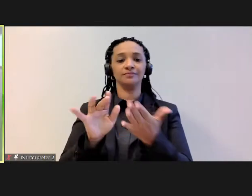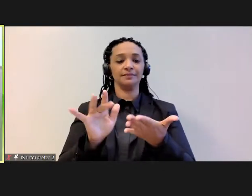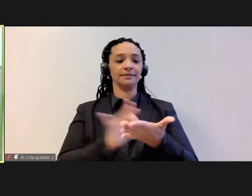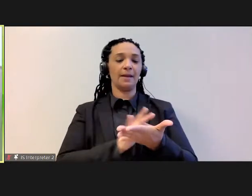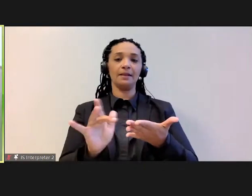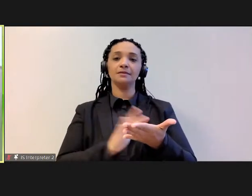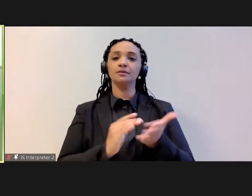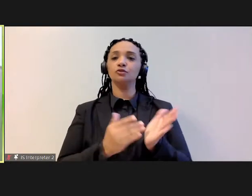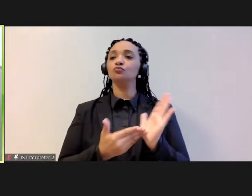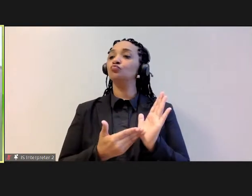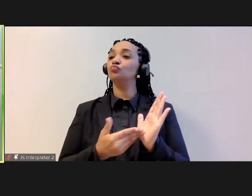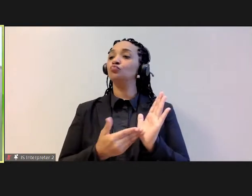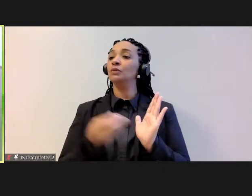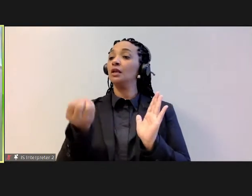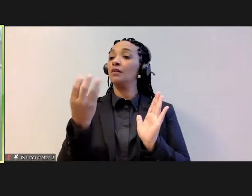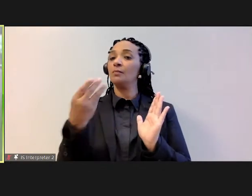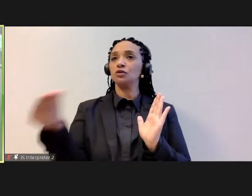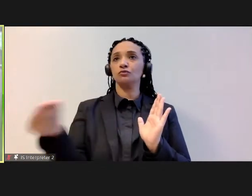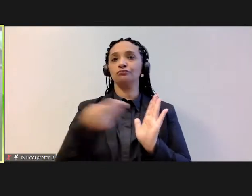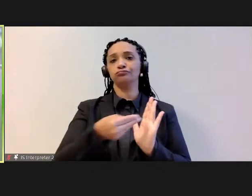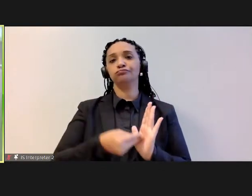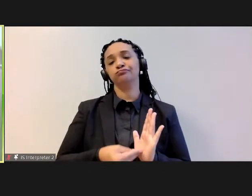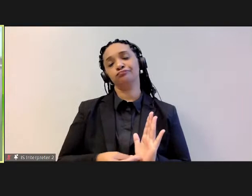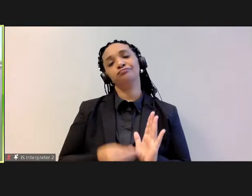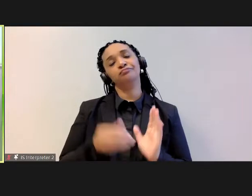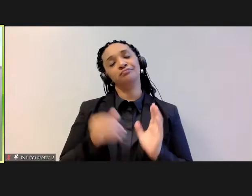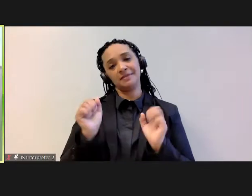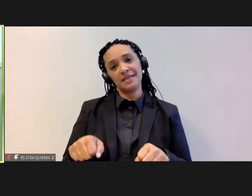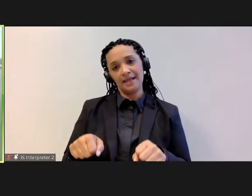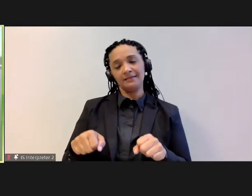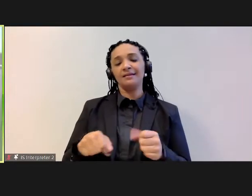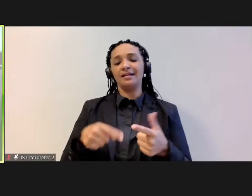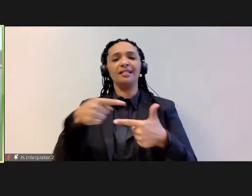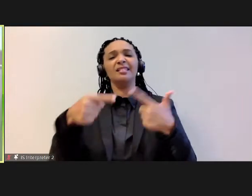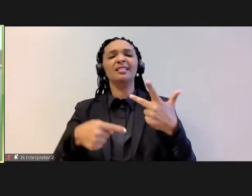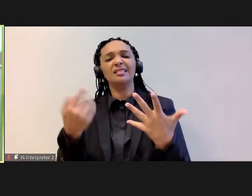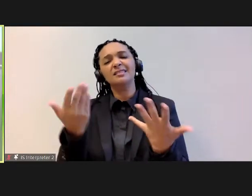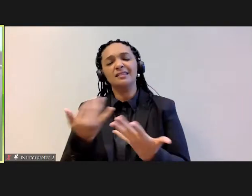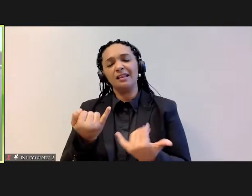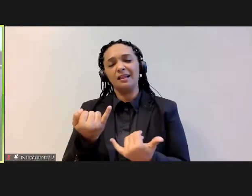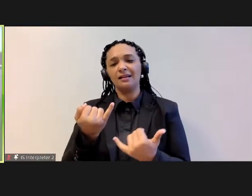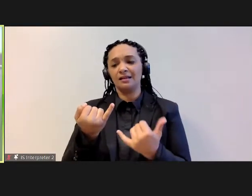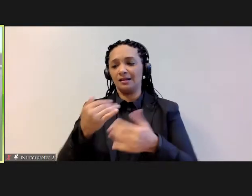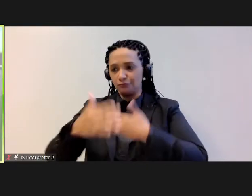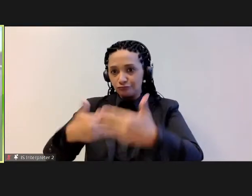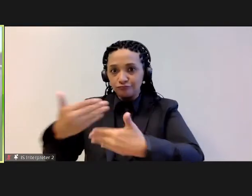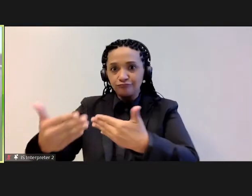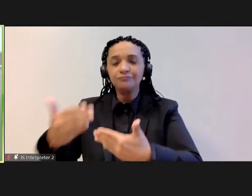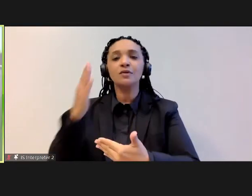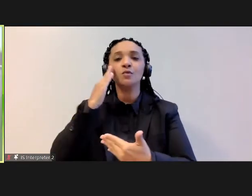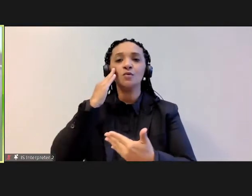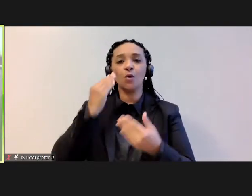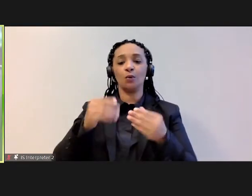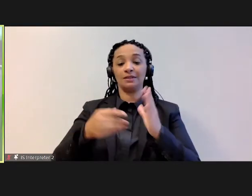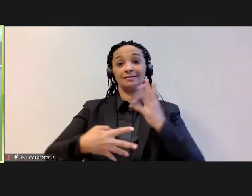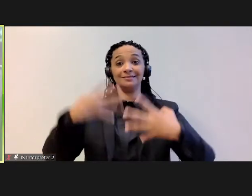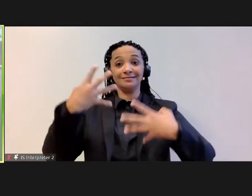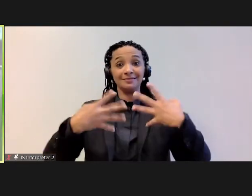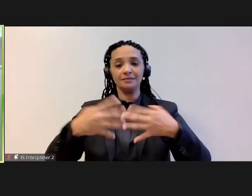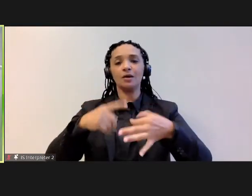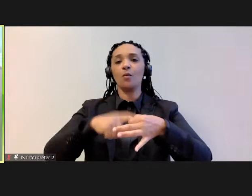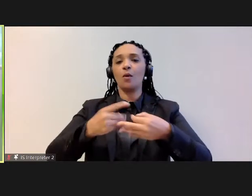tablets, which reduces markedly the time to do this and also improving the quality of data. We also have